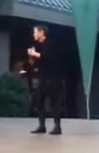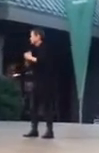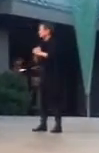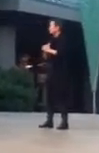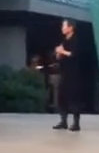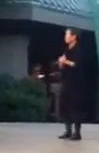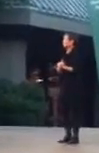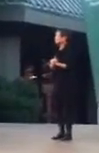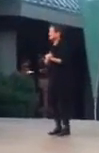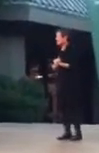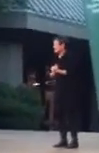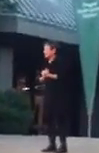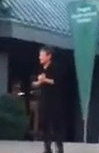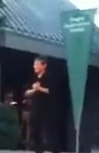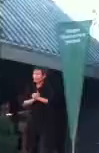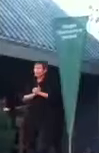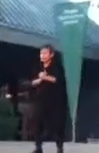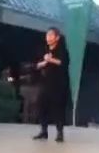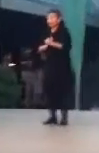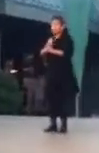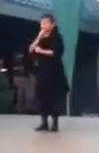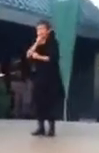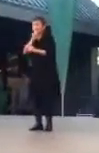them. What are you going to do?